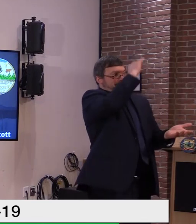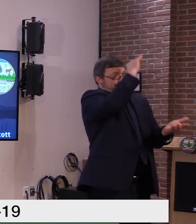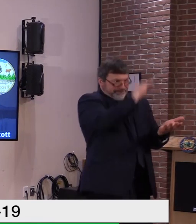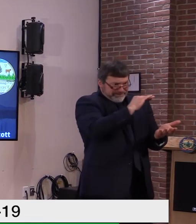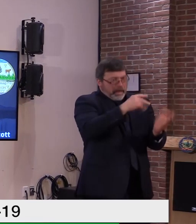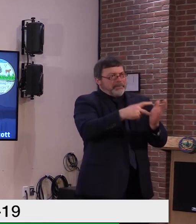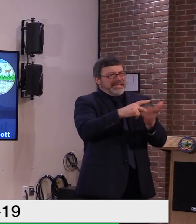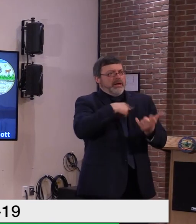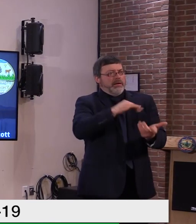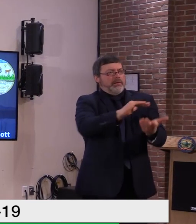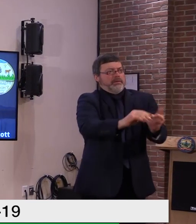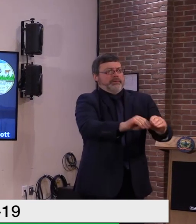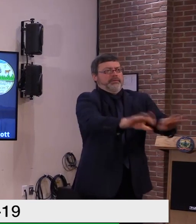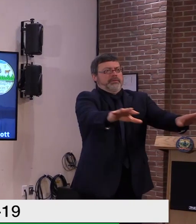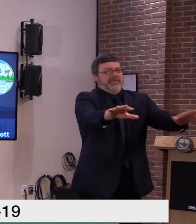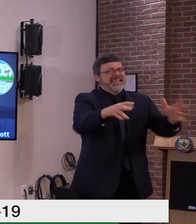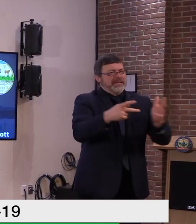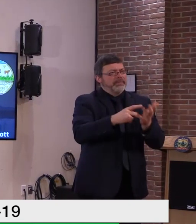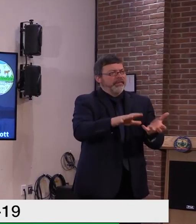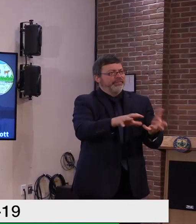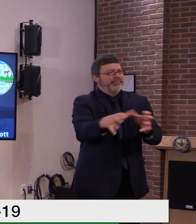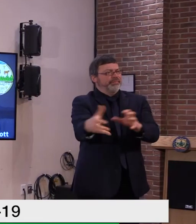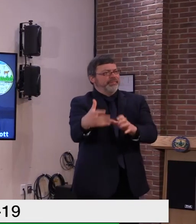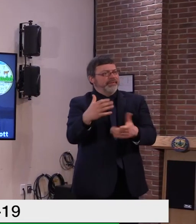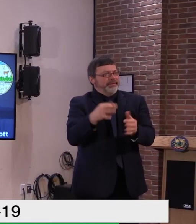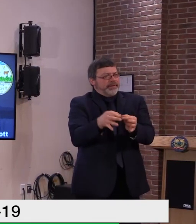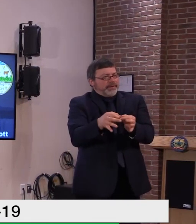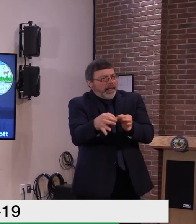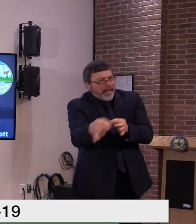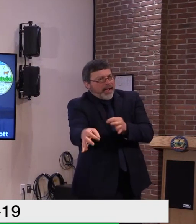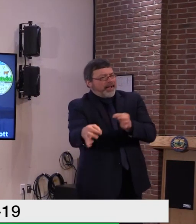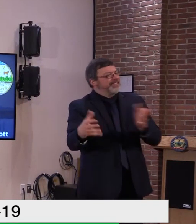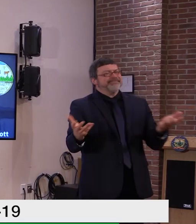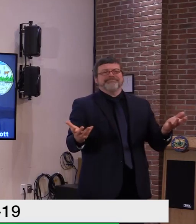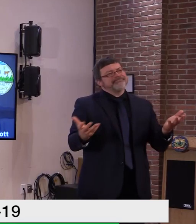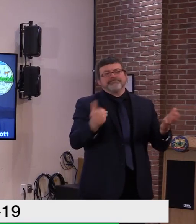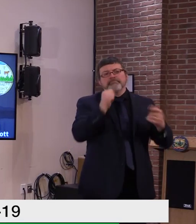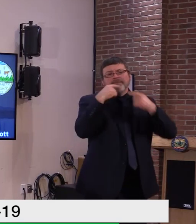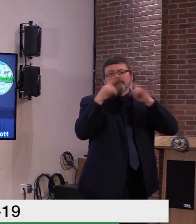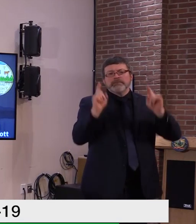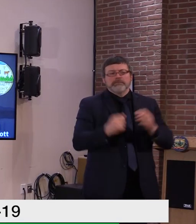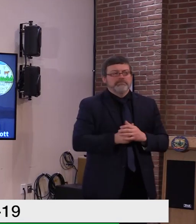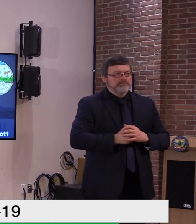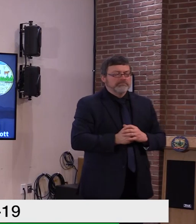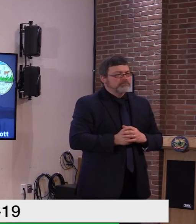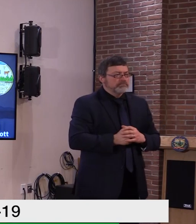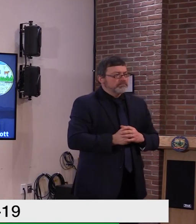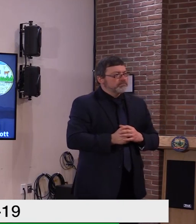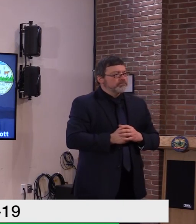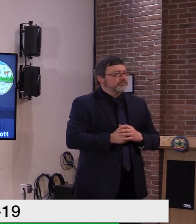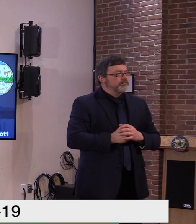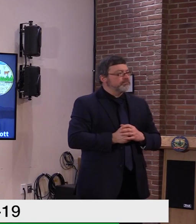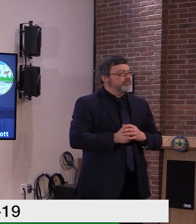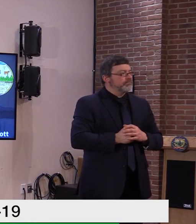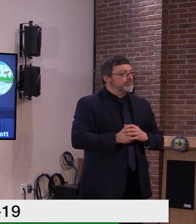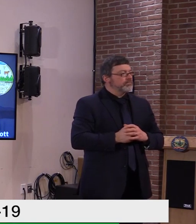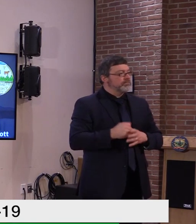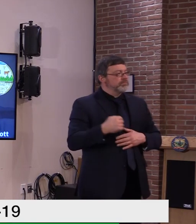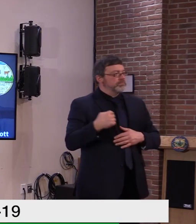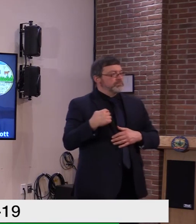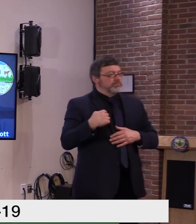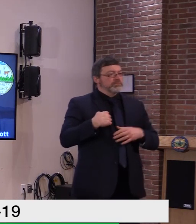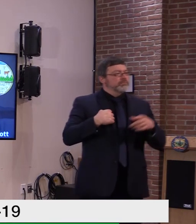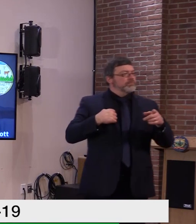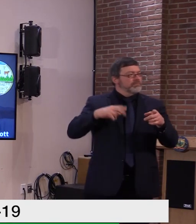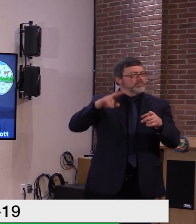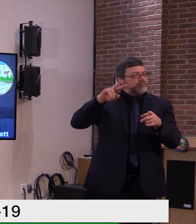Calvin, to answer your question, we got to figure out what is going on at the federal level. What has the federal government said so far?